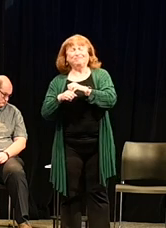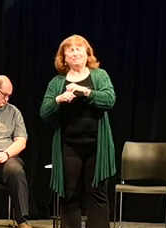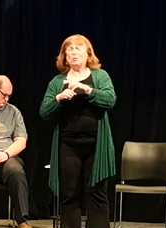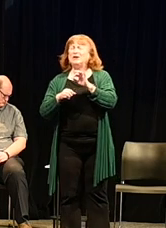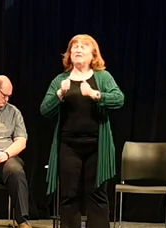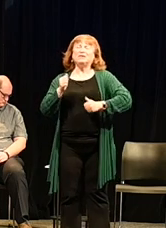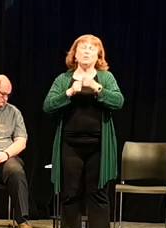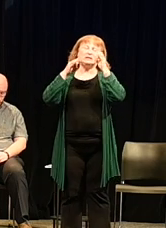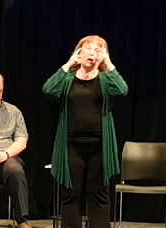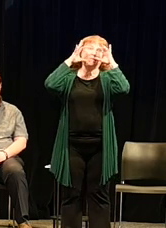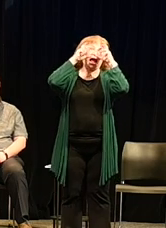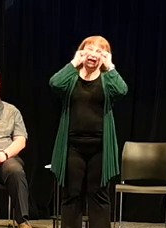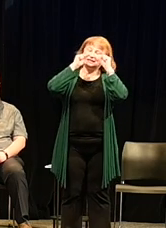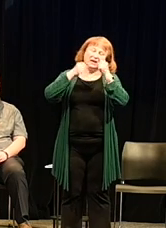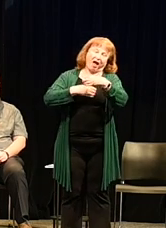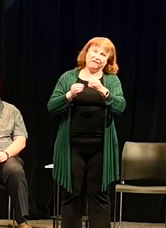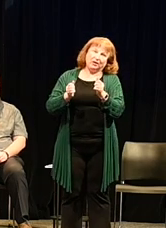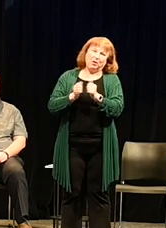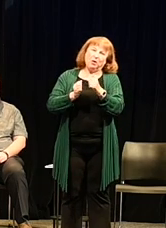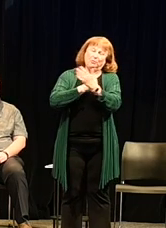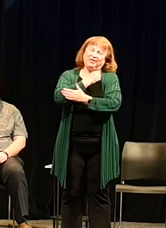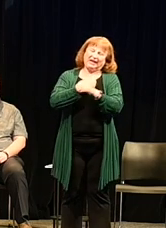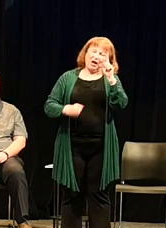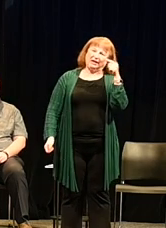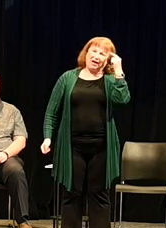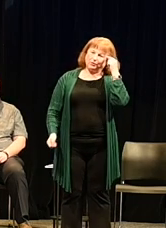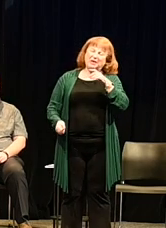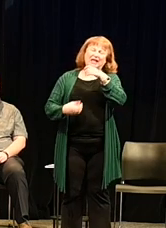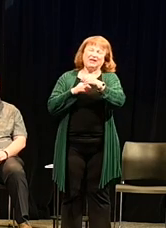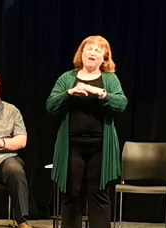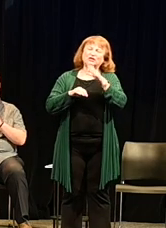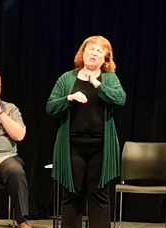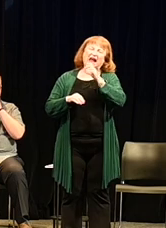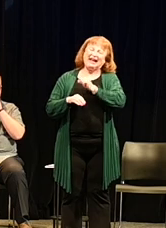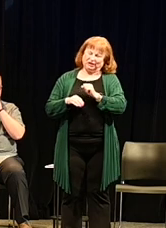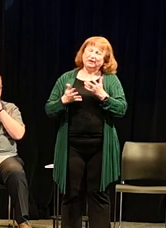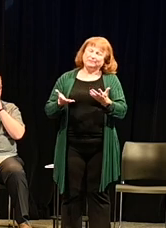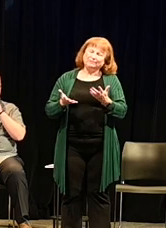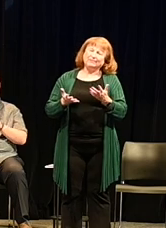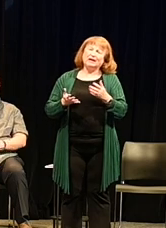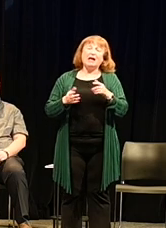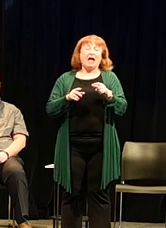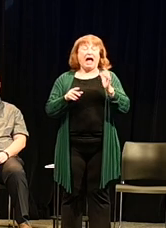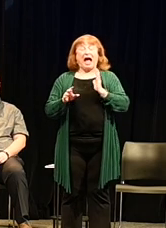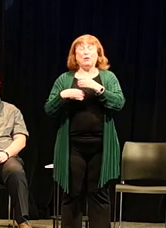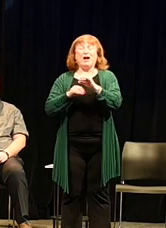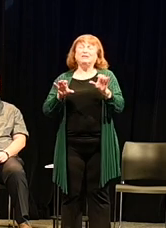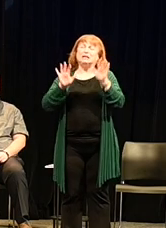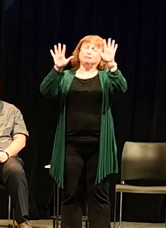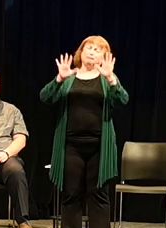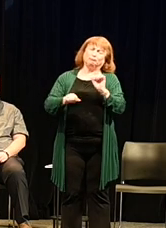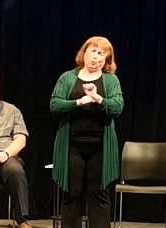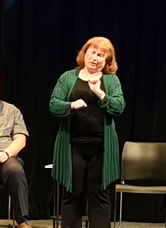of the most amazing offices within county government, the Office on Aging and Independence. And as an office, we do incredible